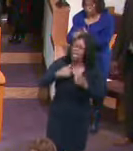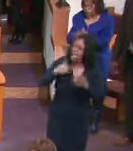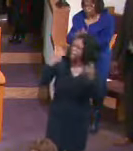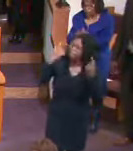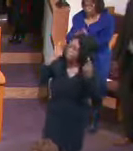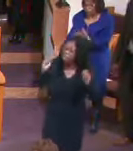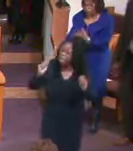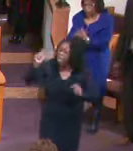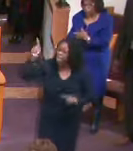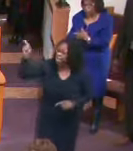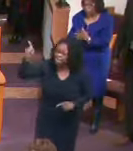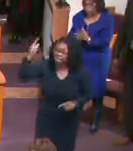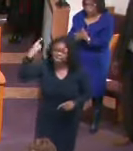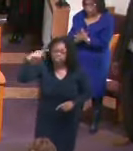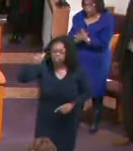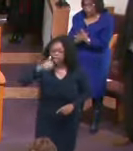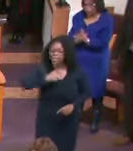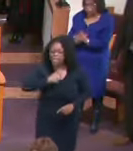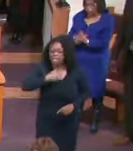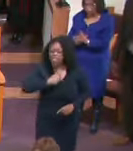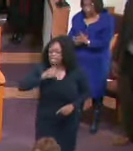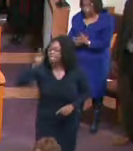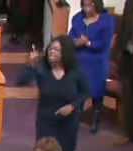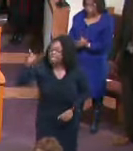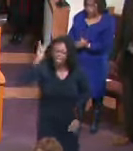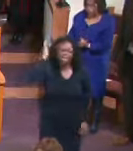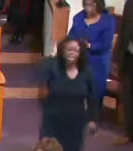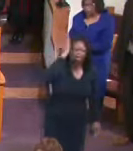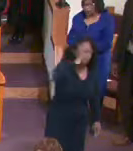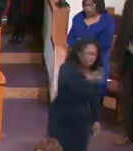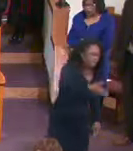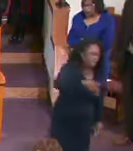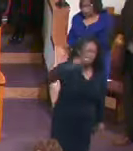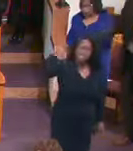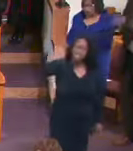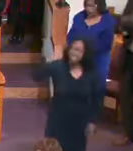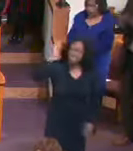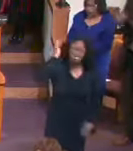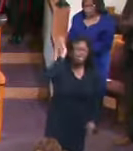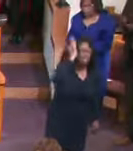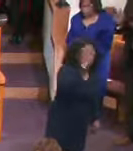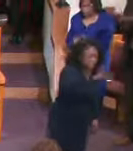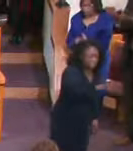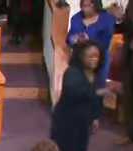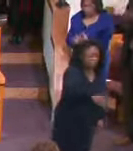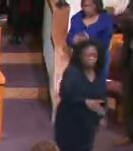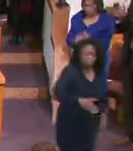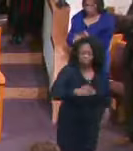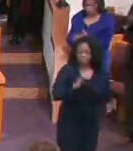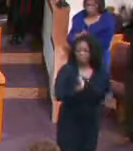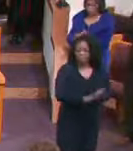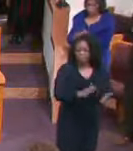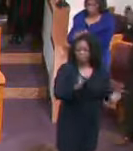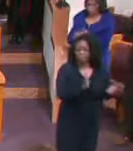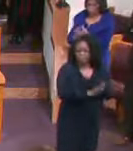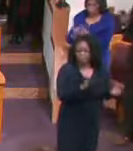him for myself. He will. He will.